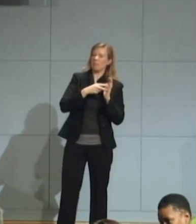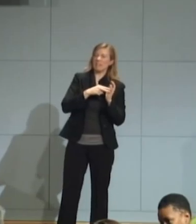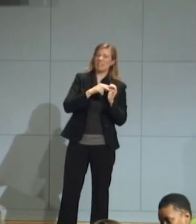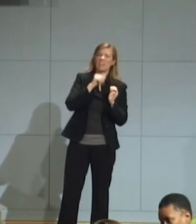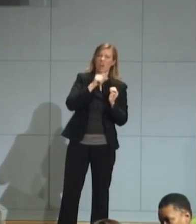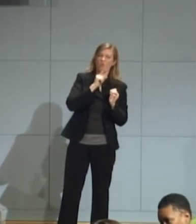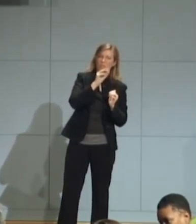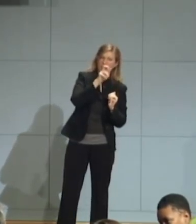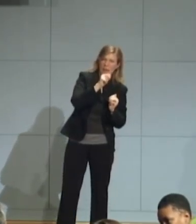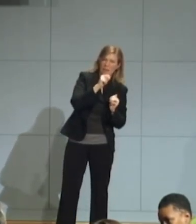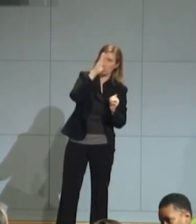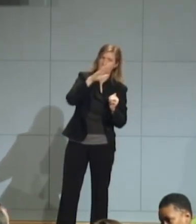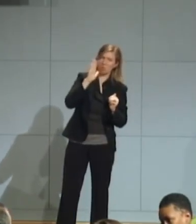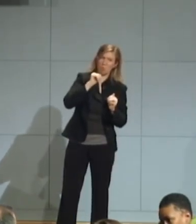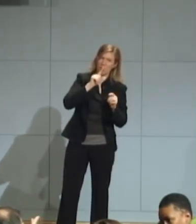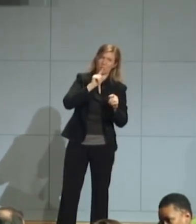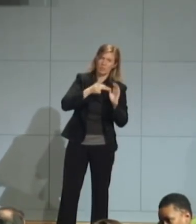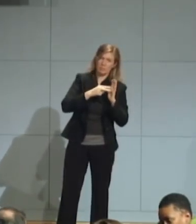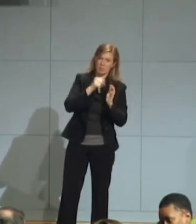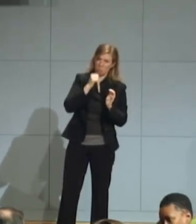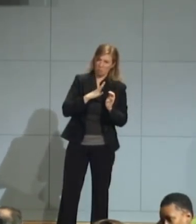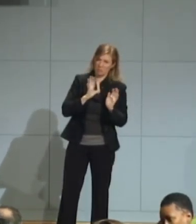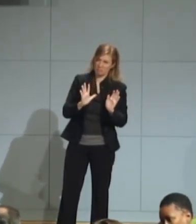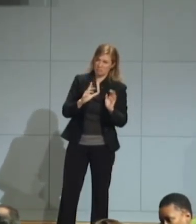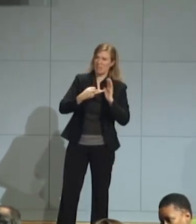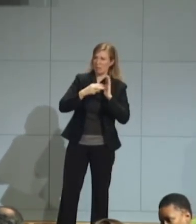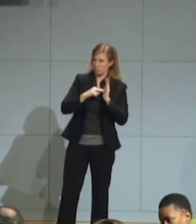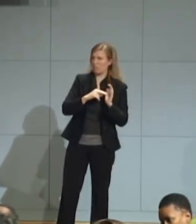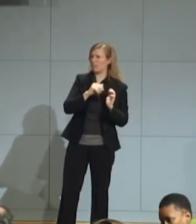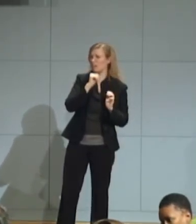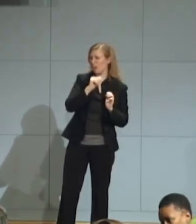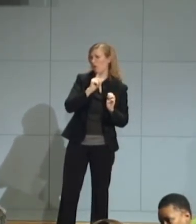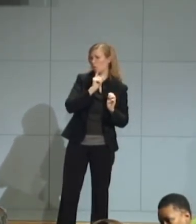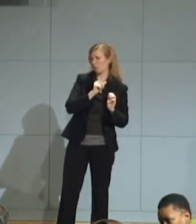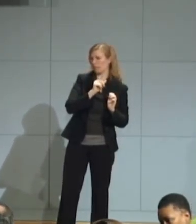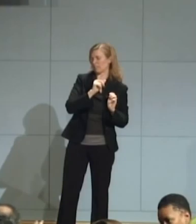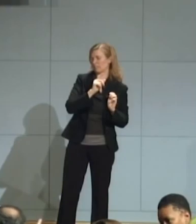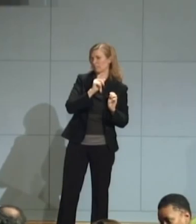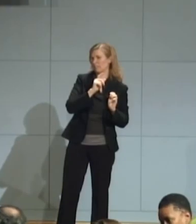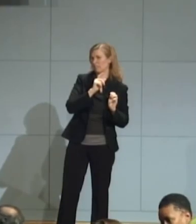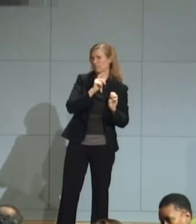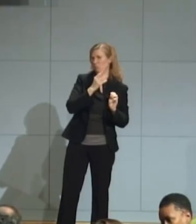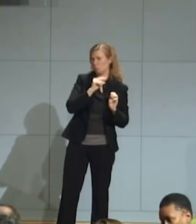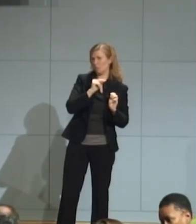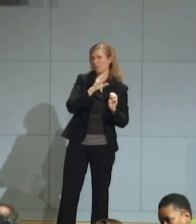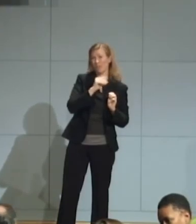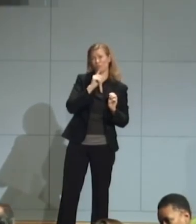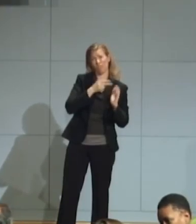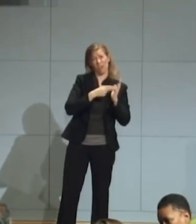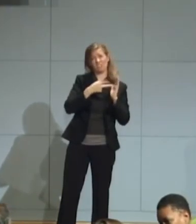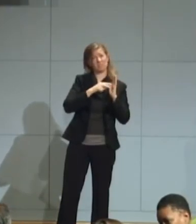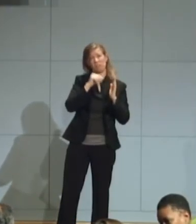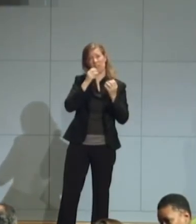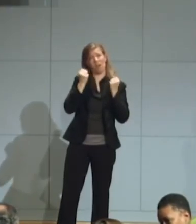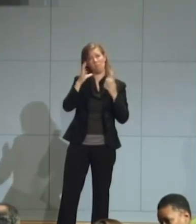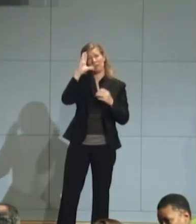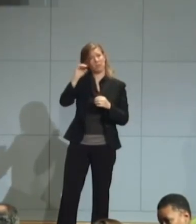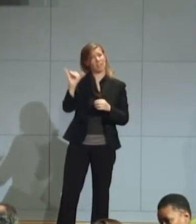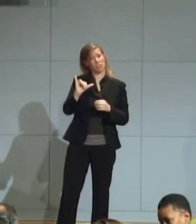enslavement. Because, see, what the history of enslavement and racism did was not only produce material